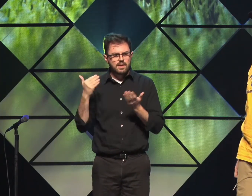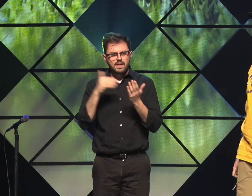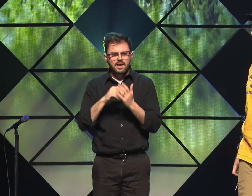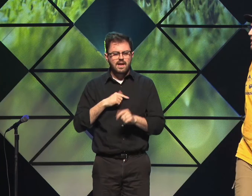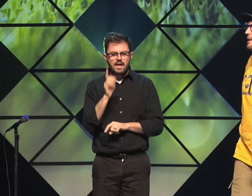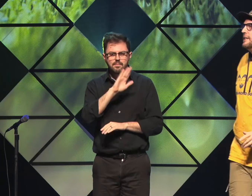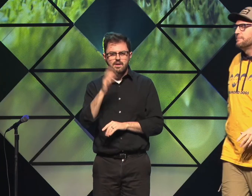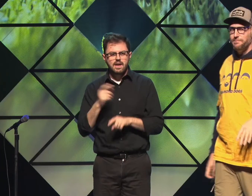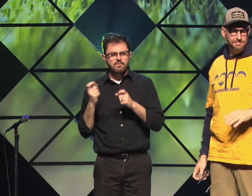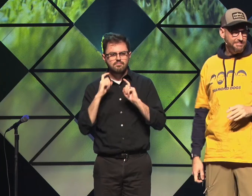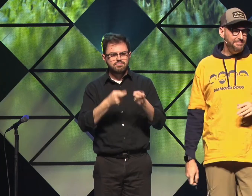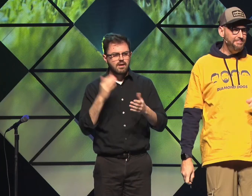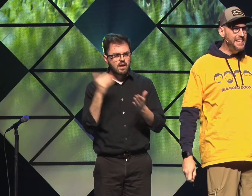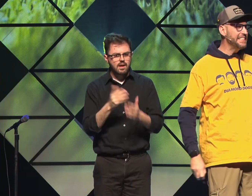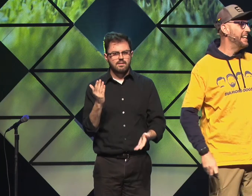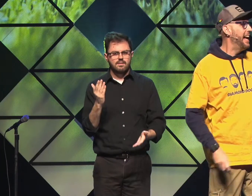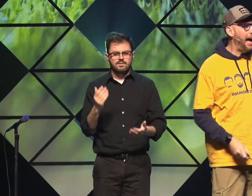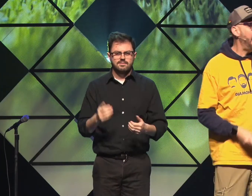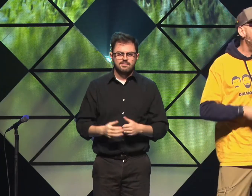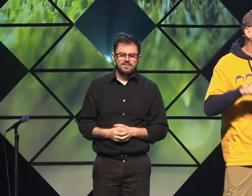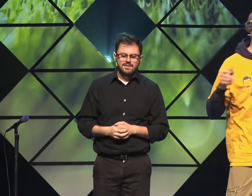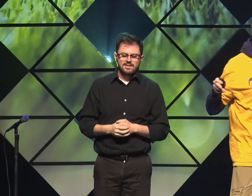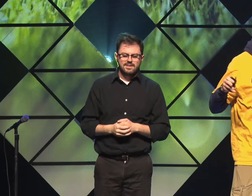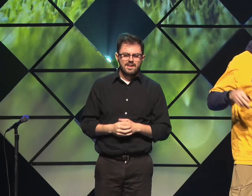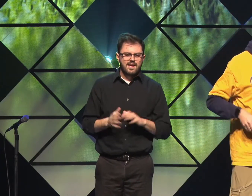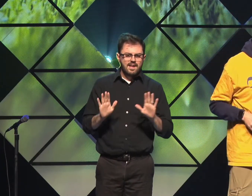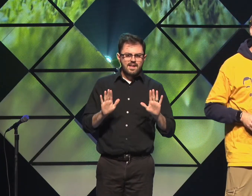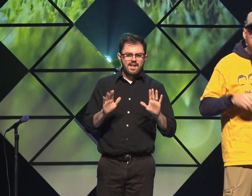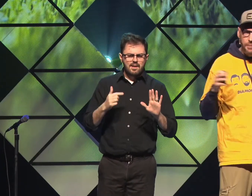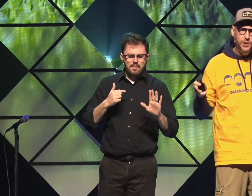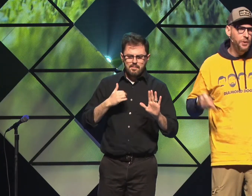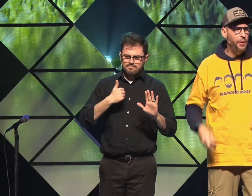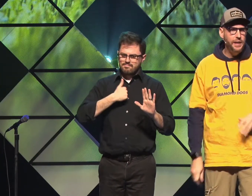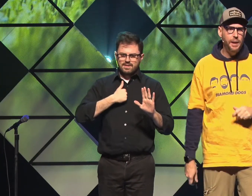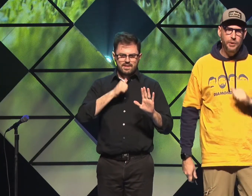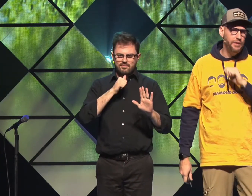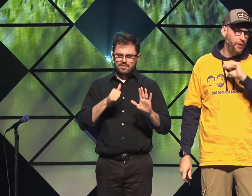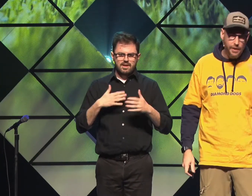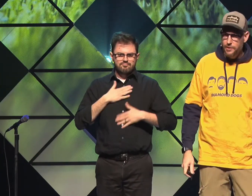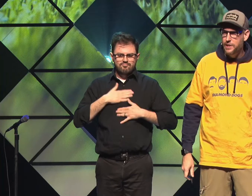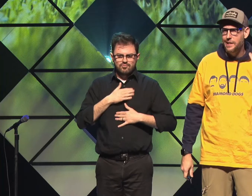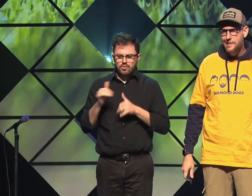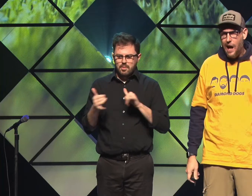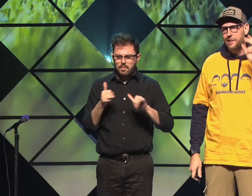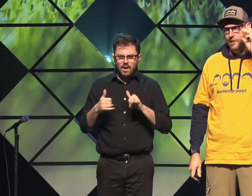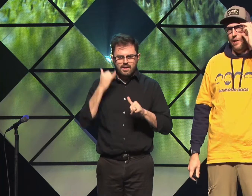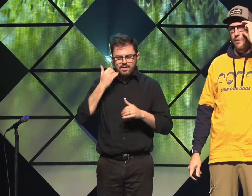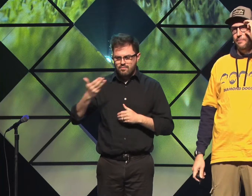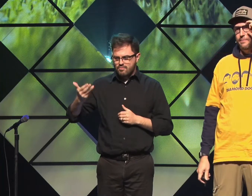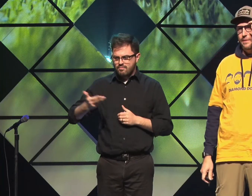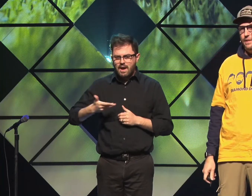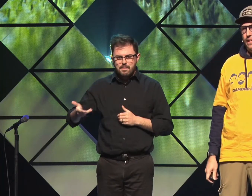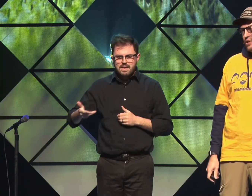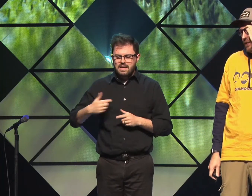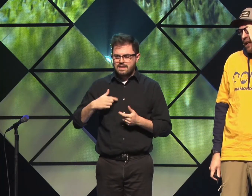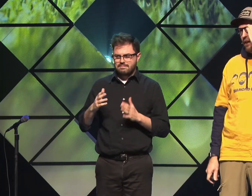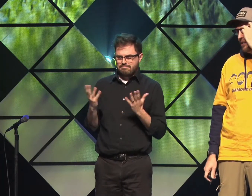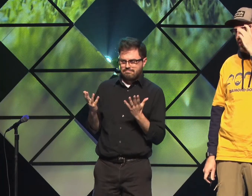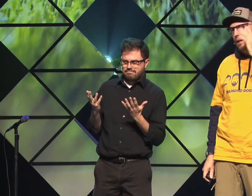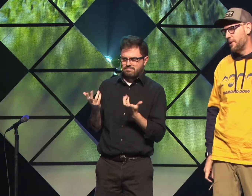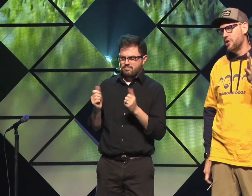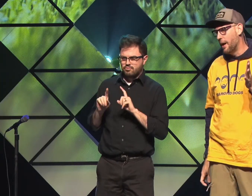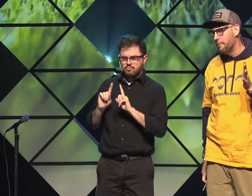offering again, okay? Listen, I'm not a party person. You invite me to a party, I'm looking for every reason not to go. It's just